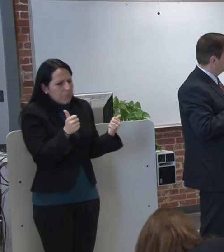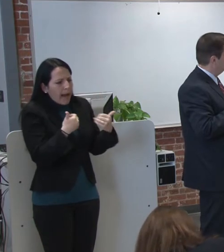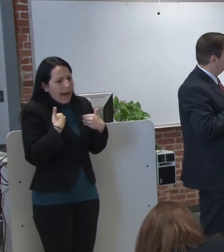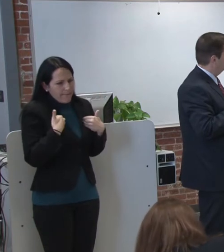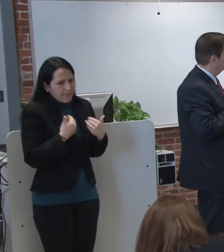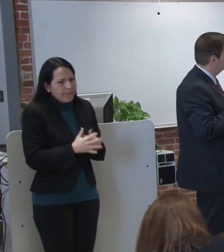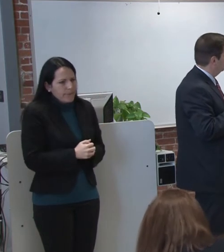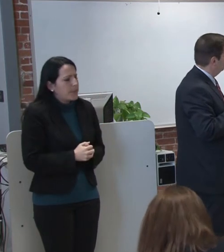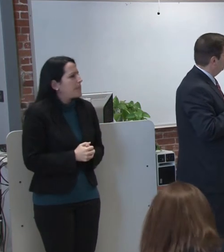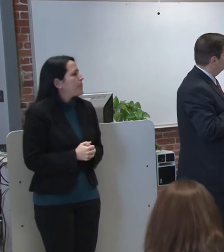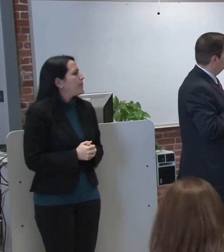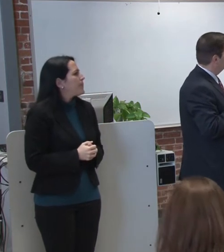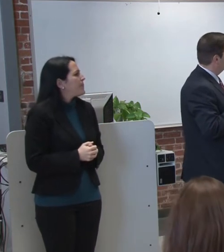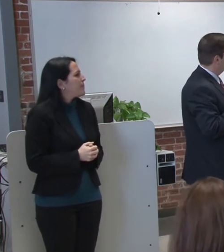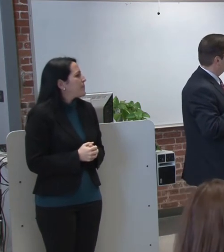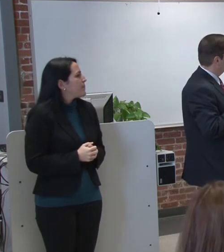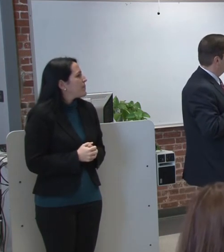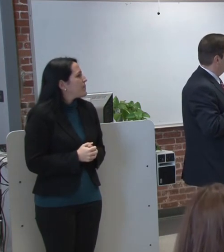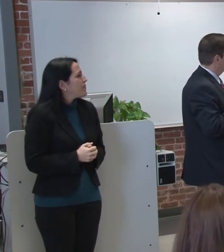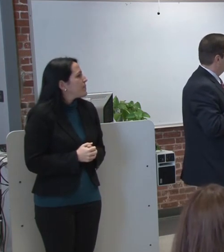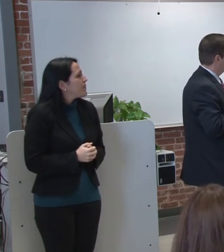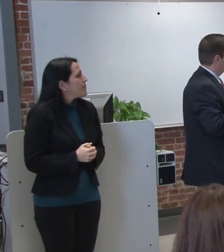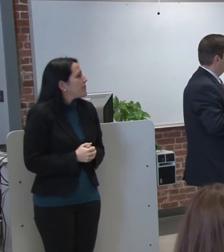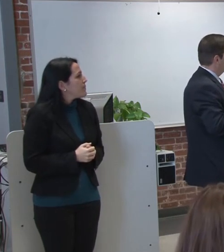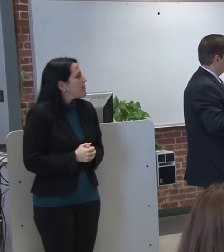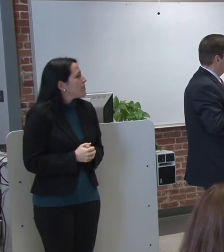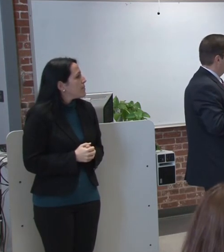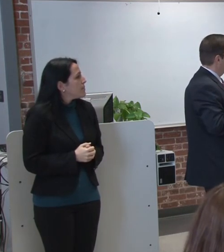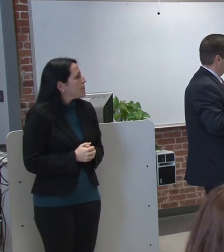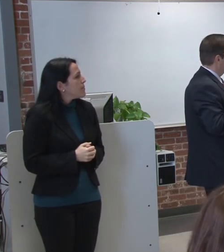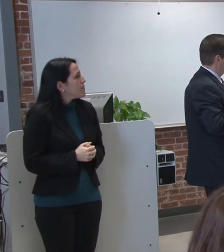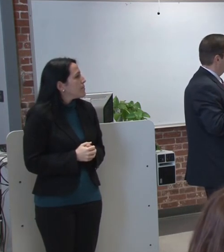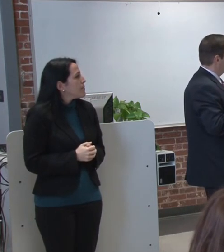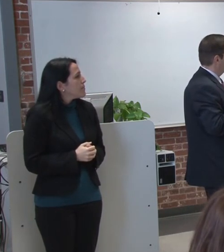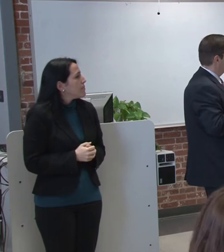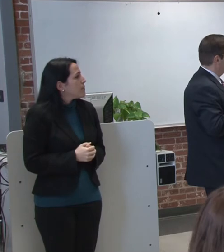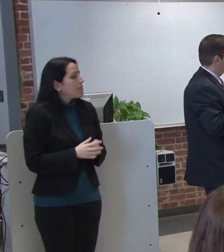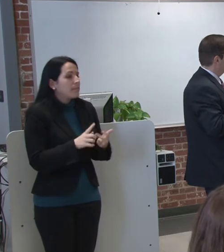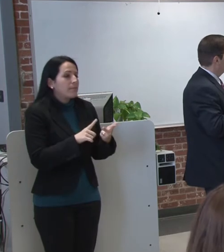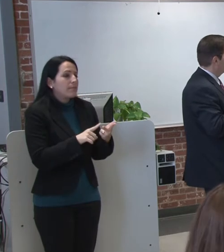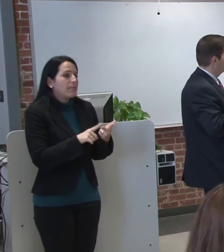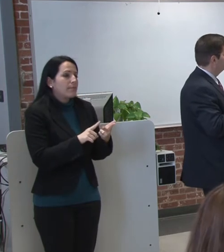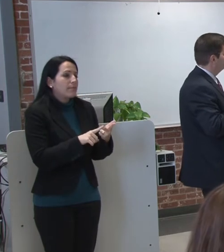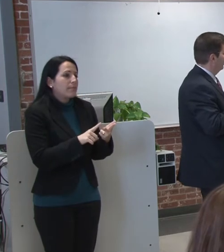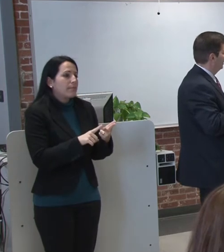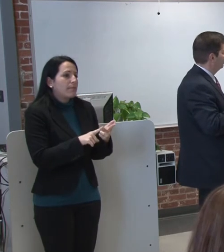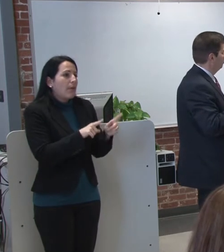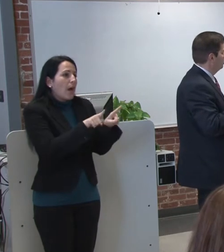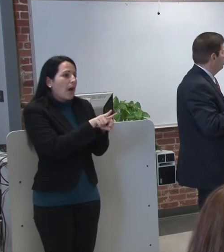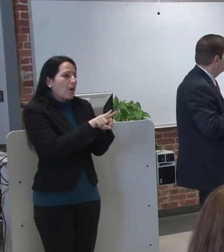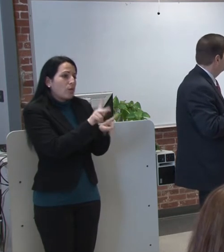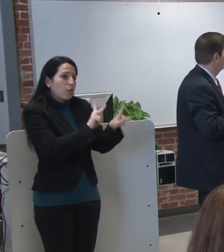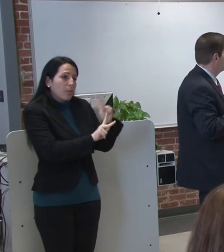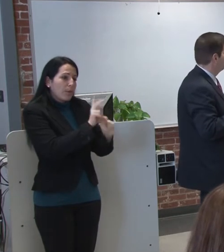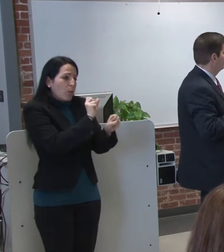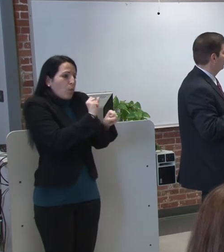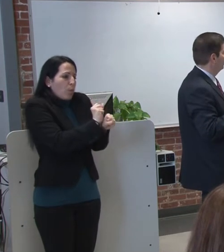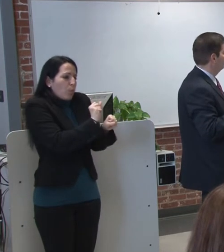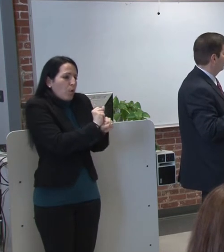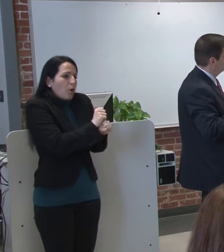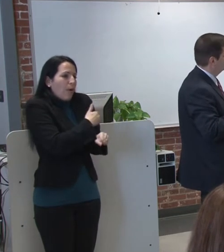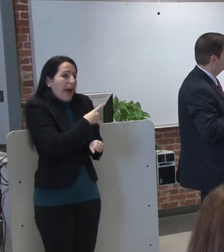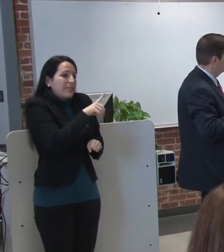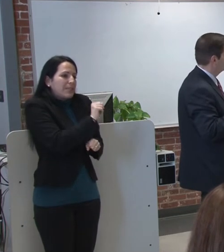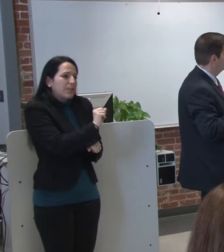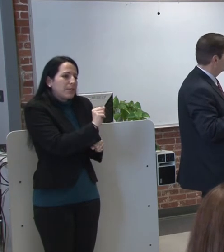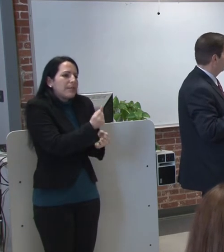And also, if you could also note, particularly those who have worked with disabilities, if they have, in fact, risen to supervisory